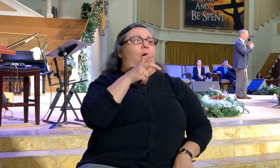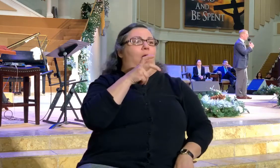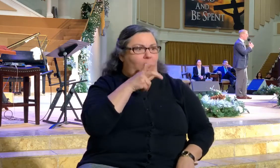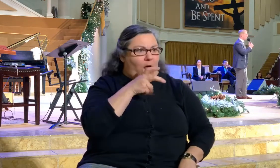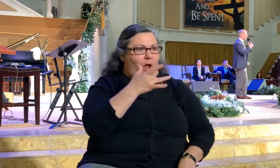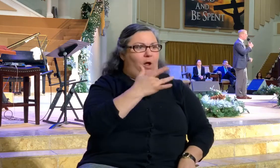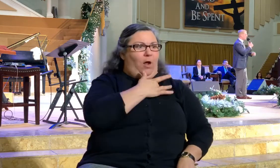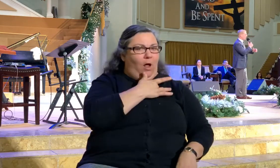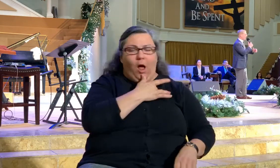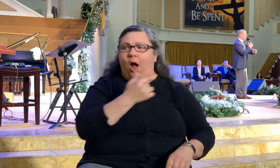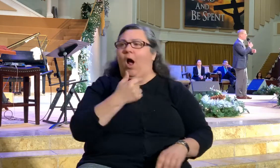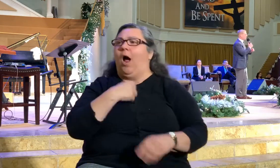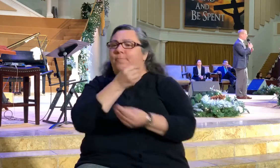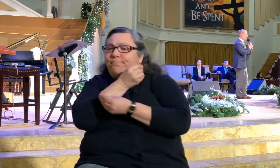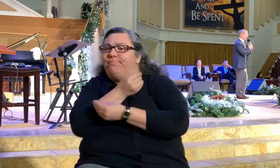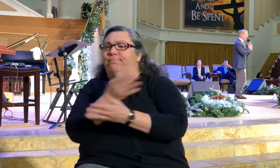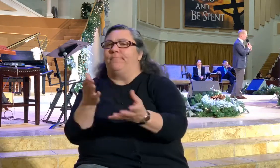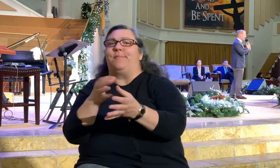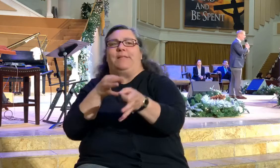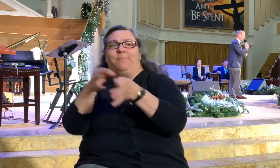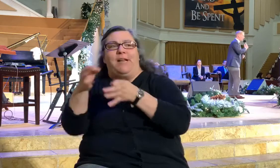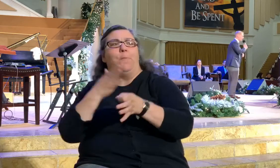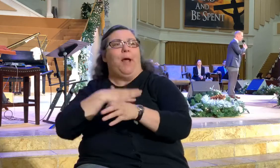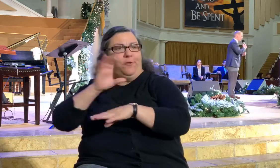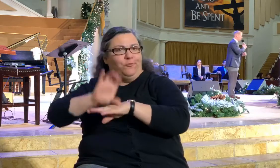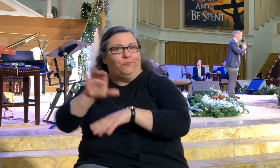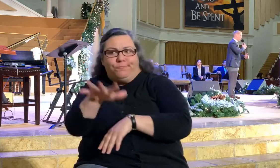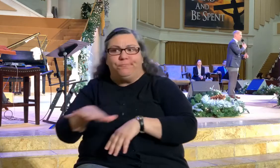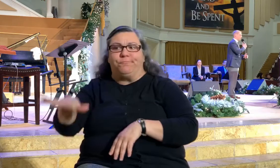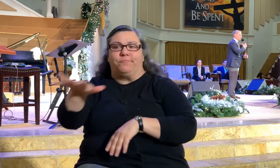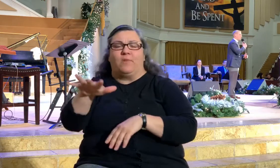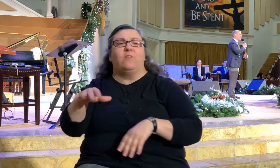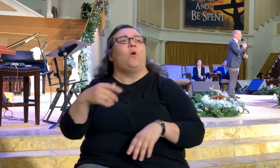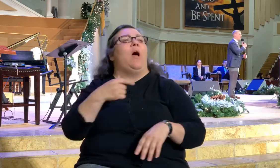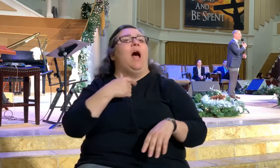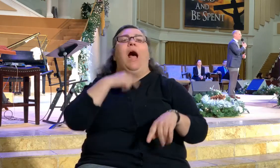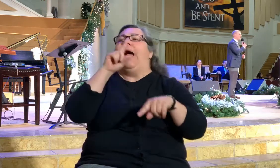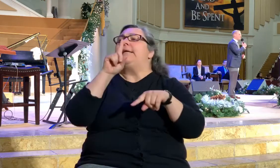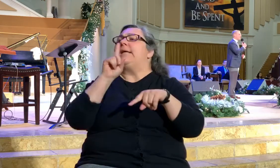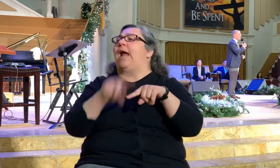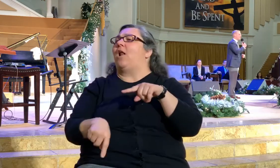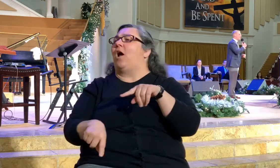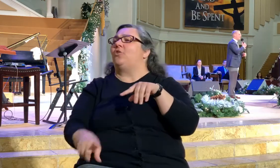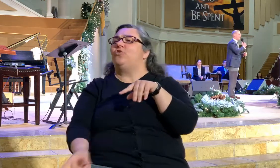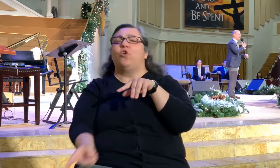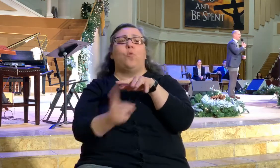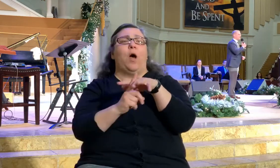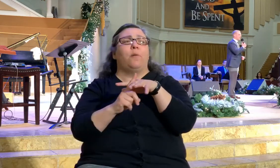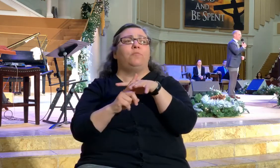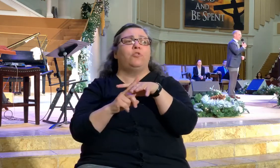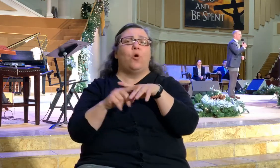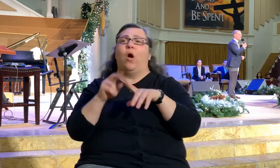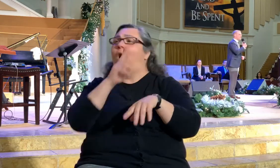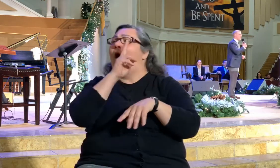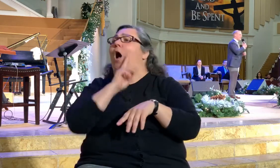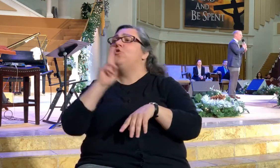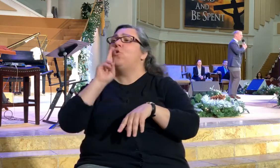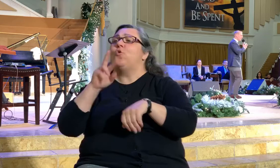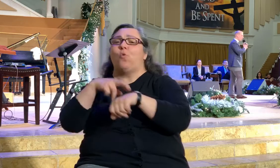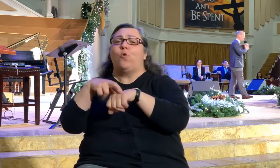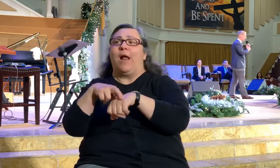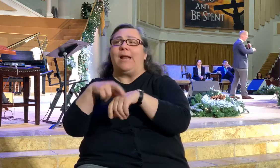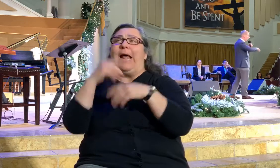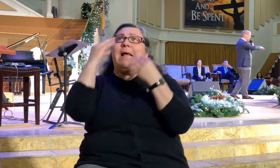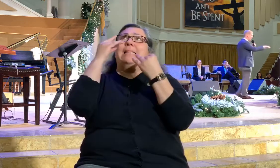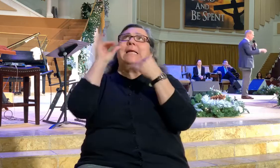I talked about how I cannot show up into a Roatan, Honduras, thinking like an American. If I'm